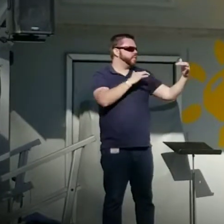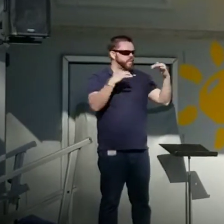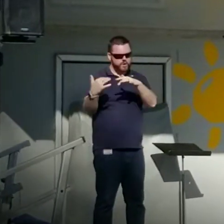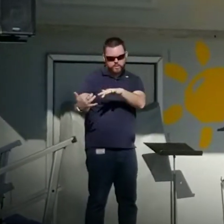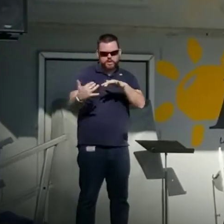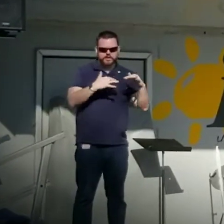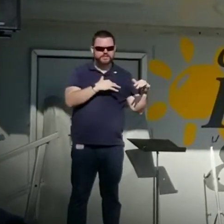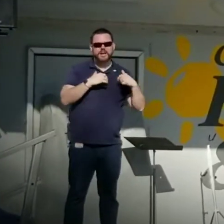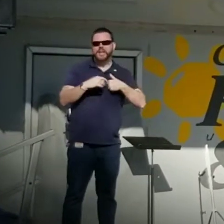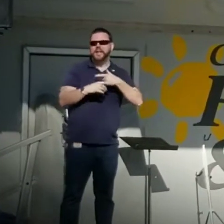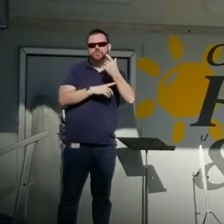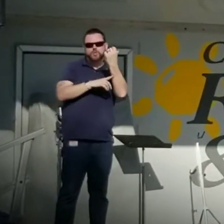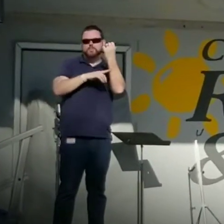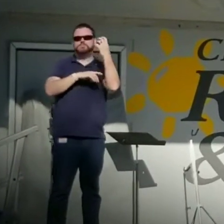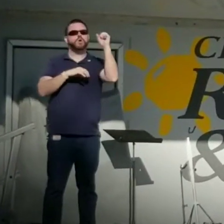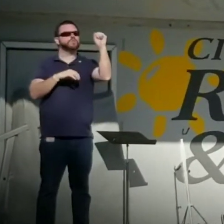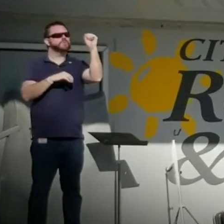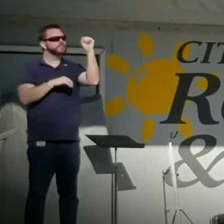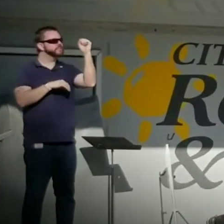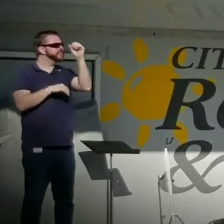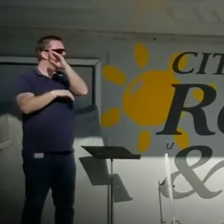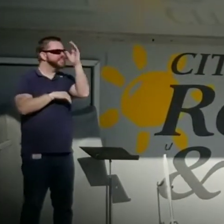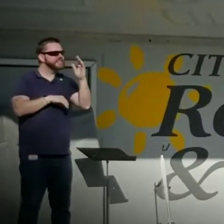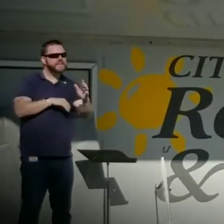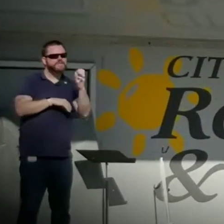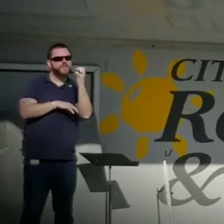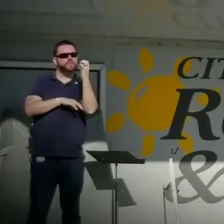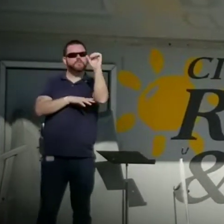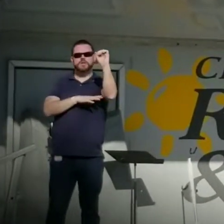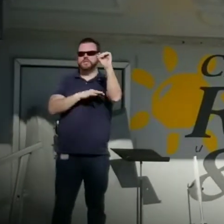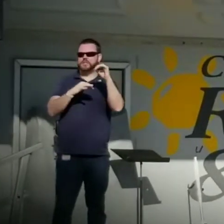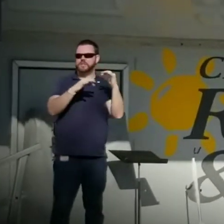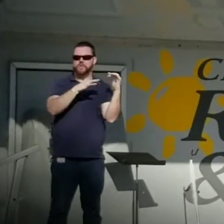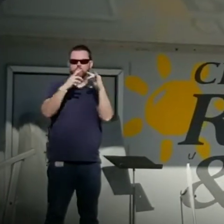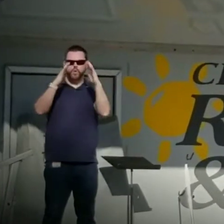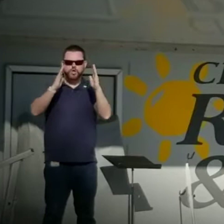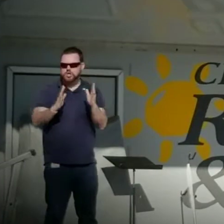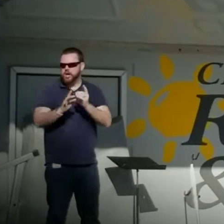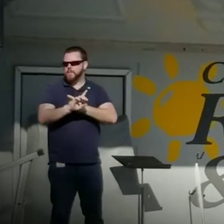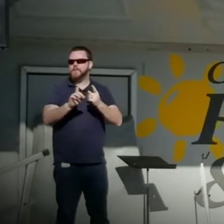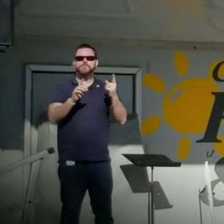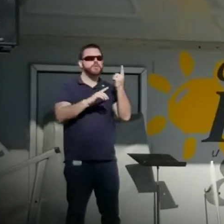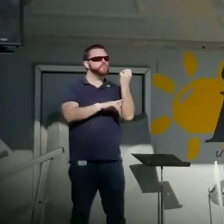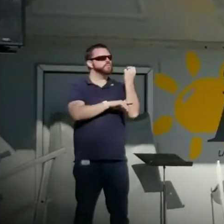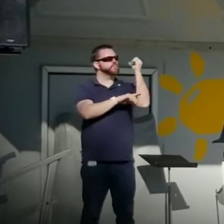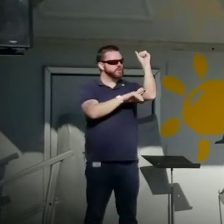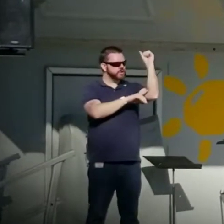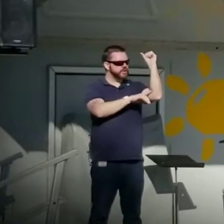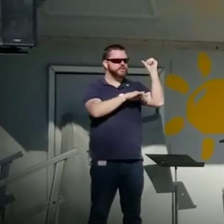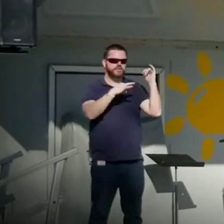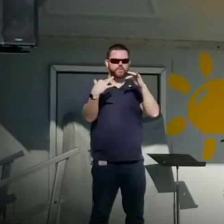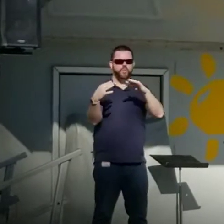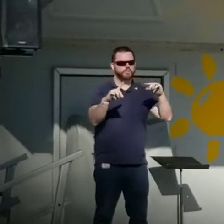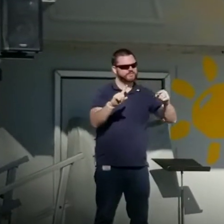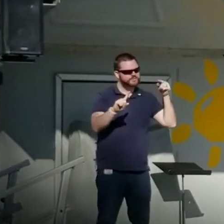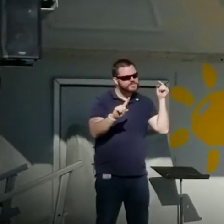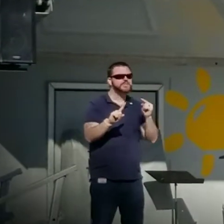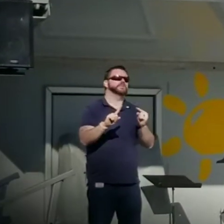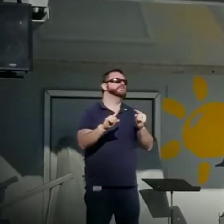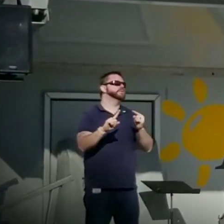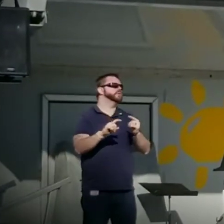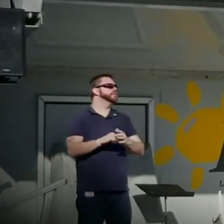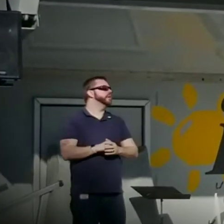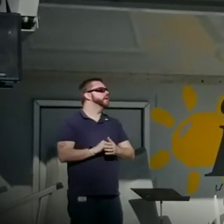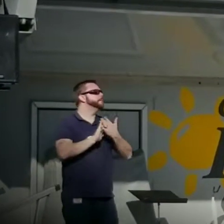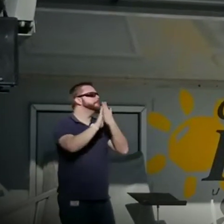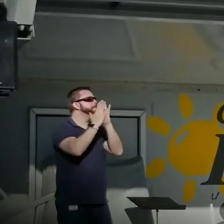had to protest. Never protested the warrior, but protested the war.